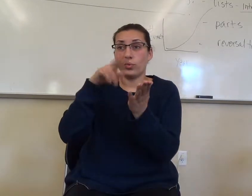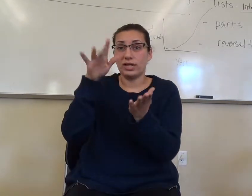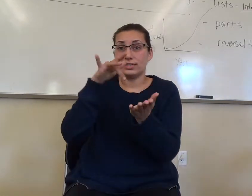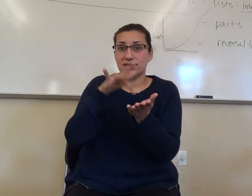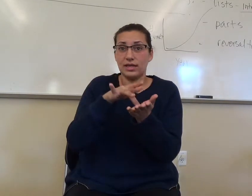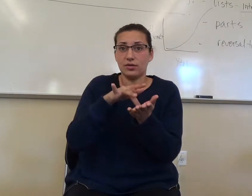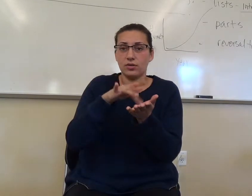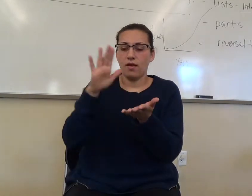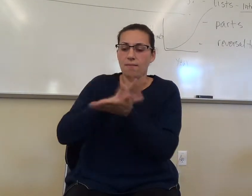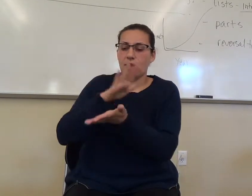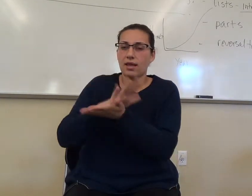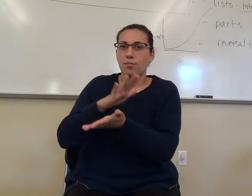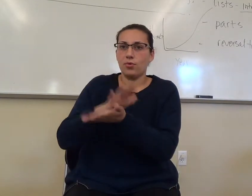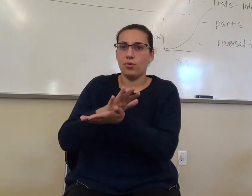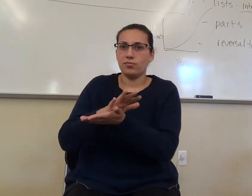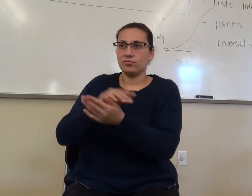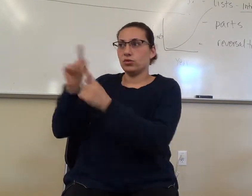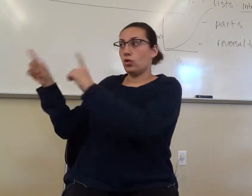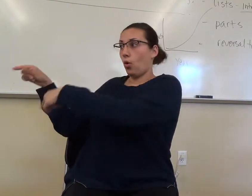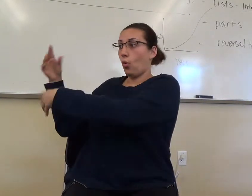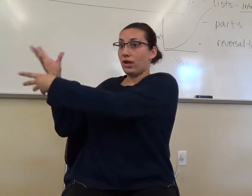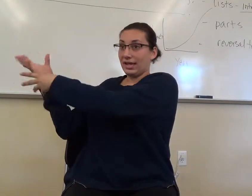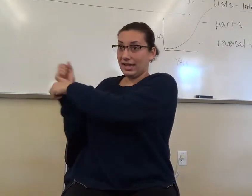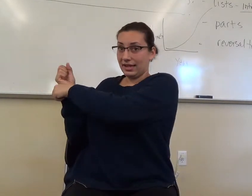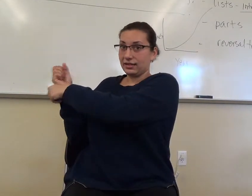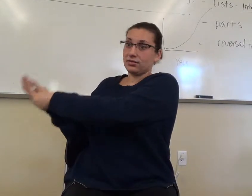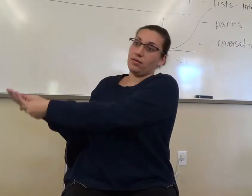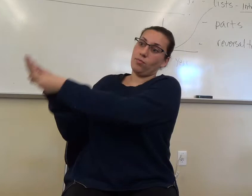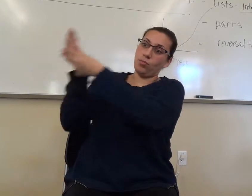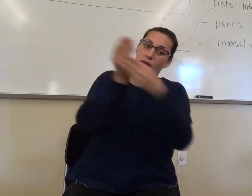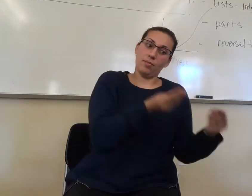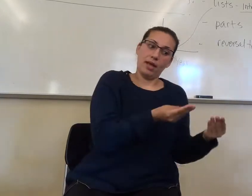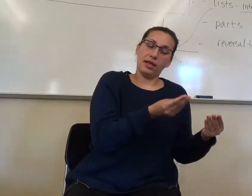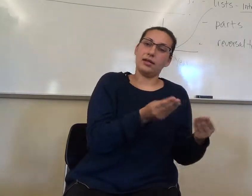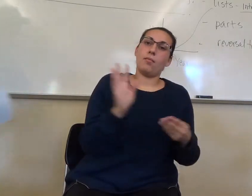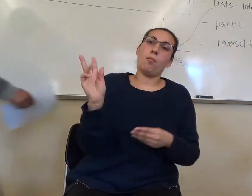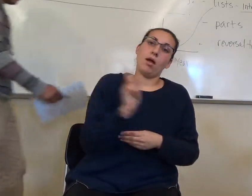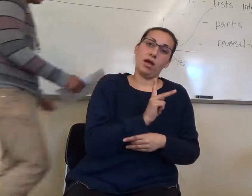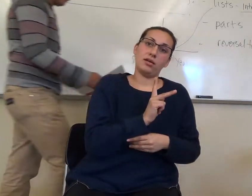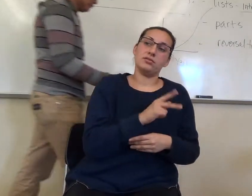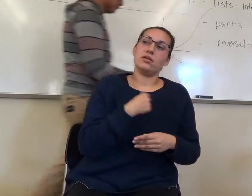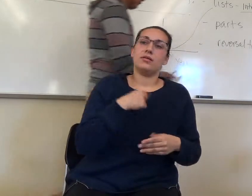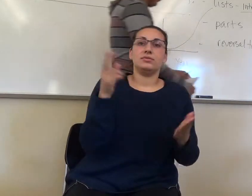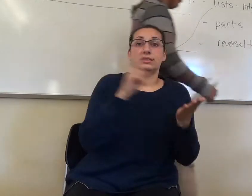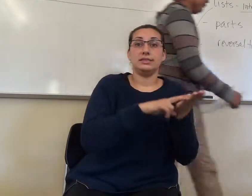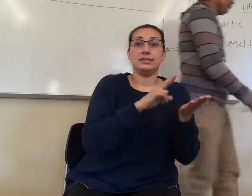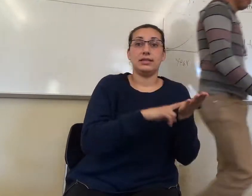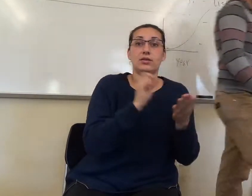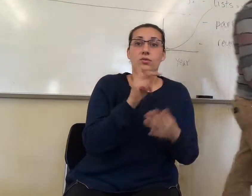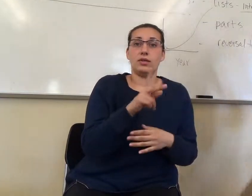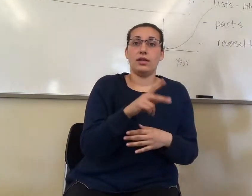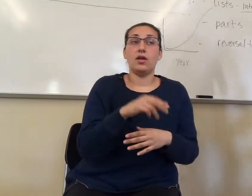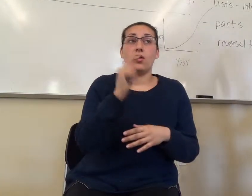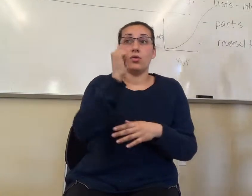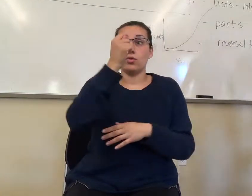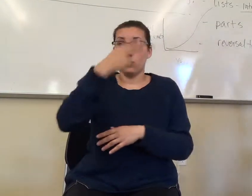it back to me to sign. Come on Thursday prepared to write something about